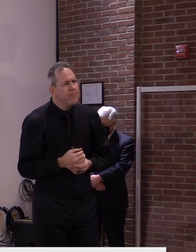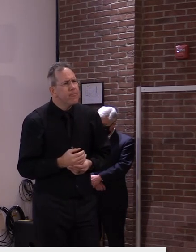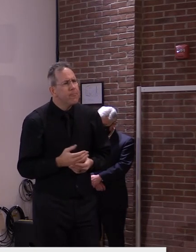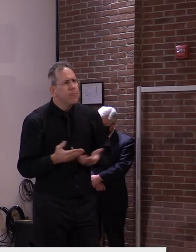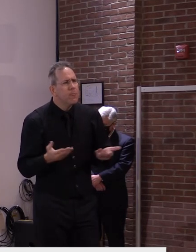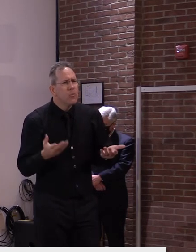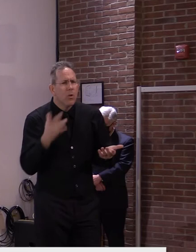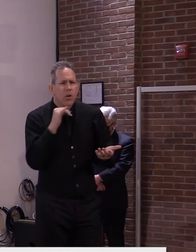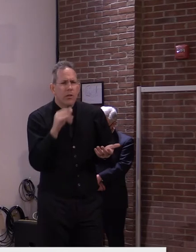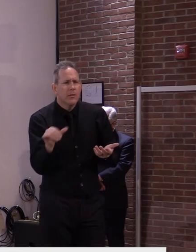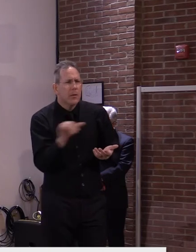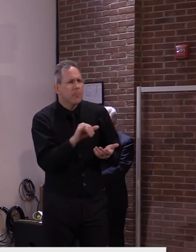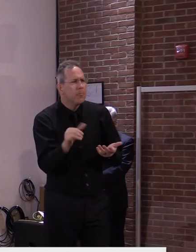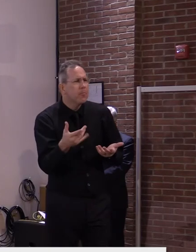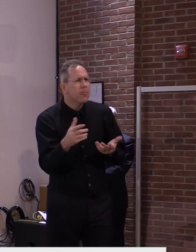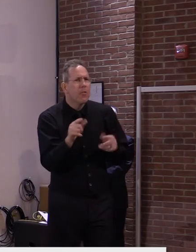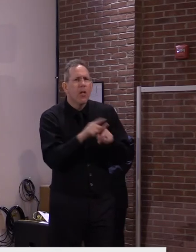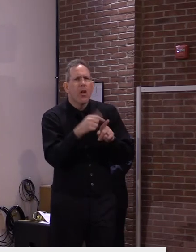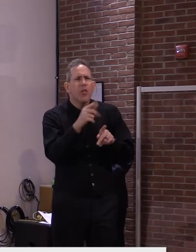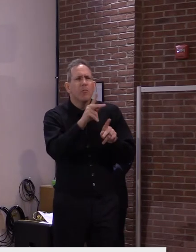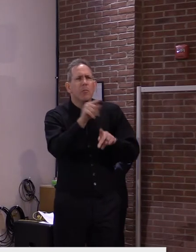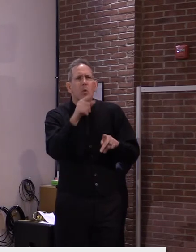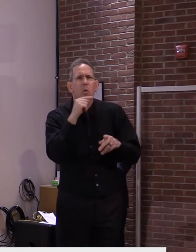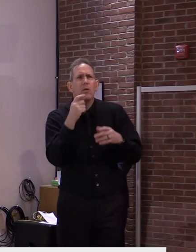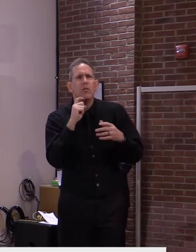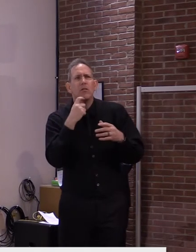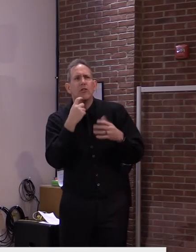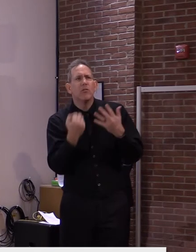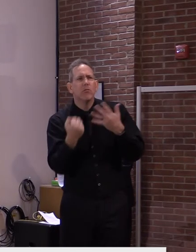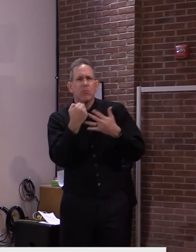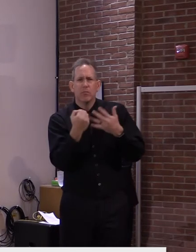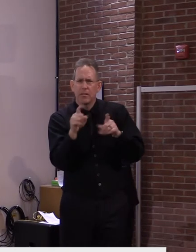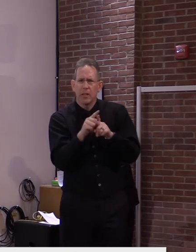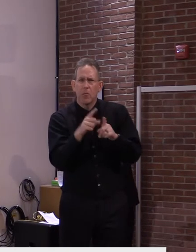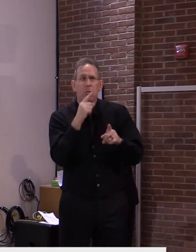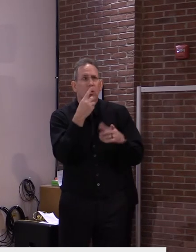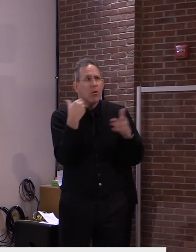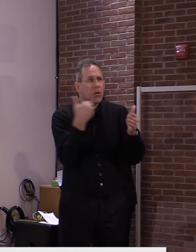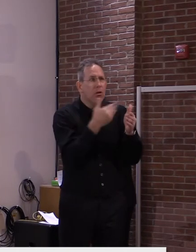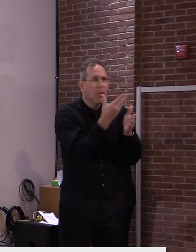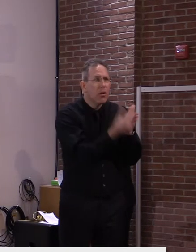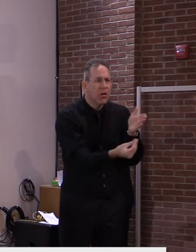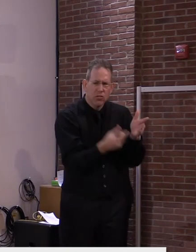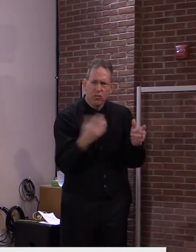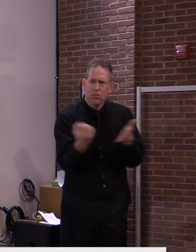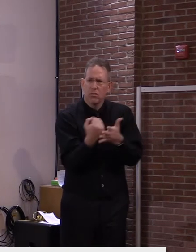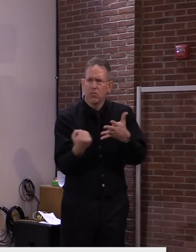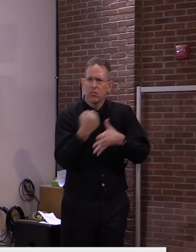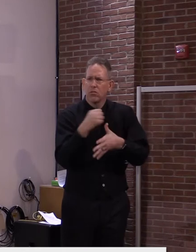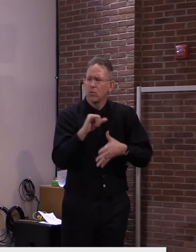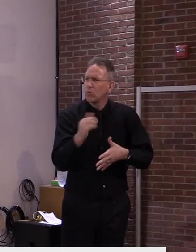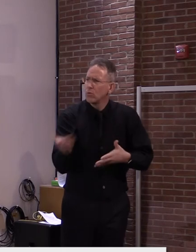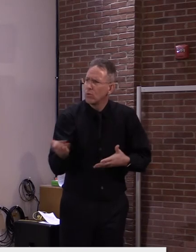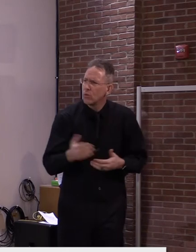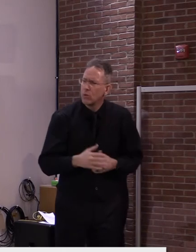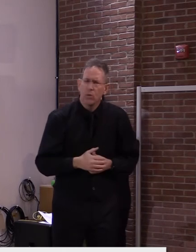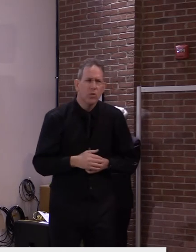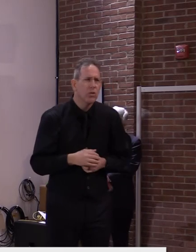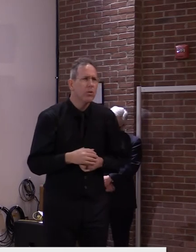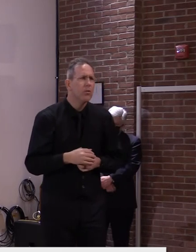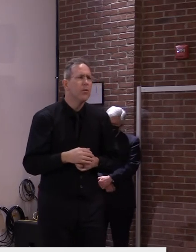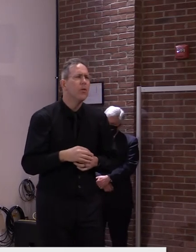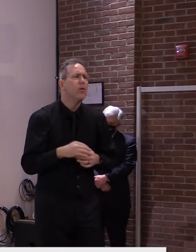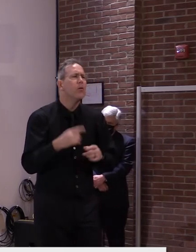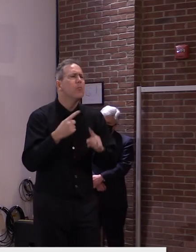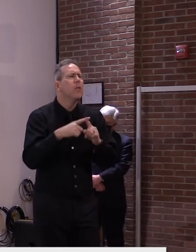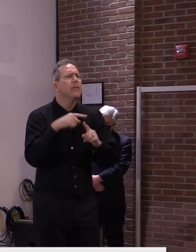be there, particularly as we do get down to the 70 and 65 age groups where